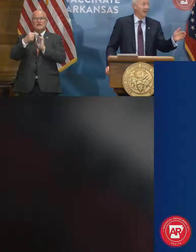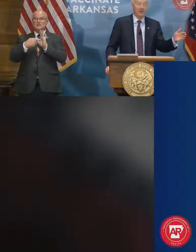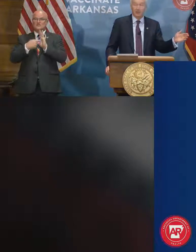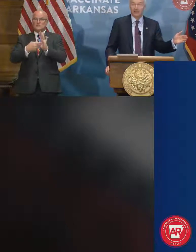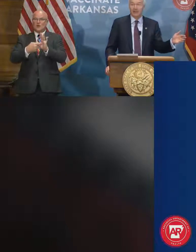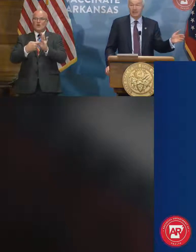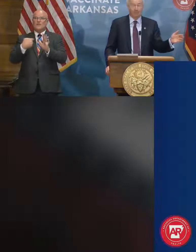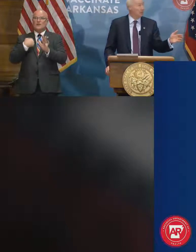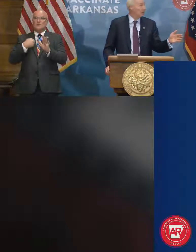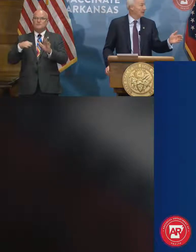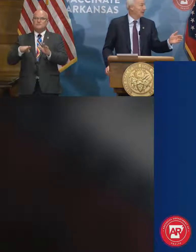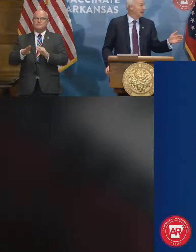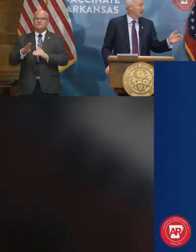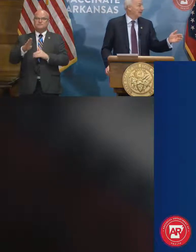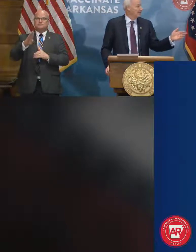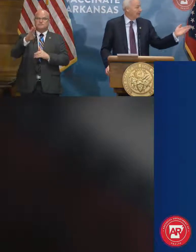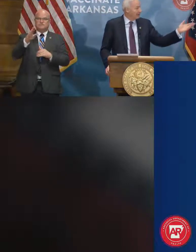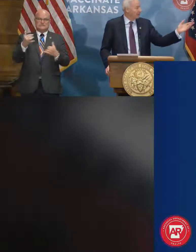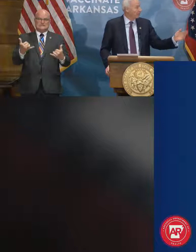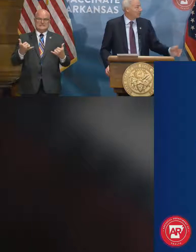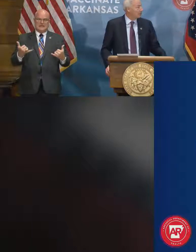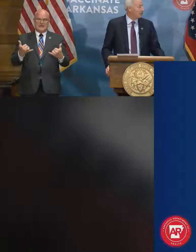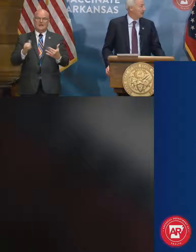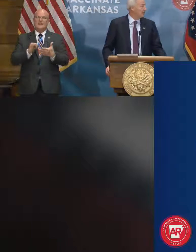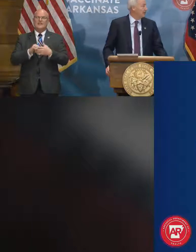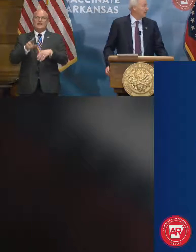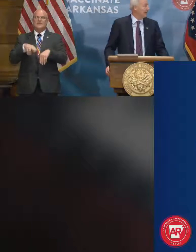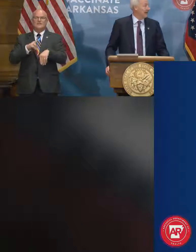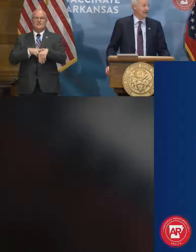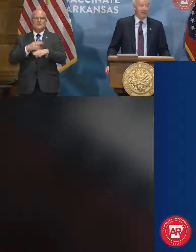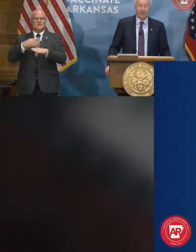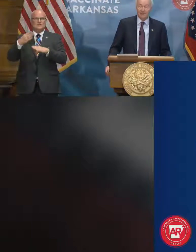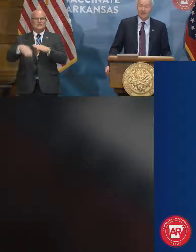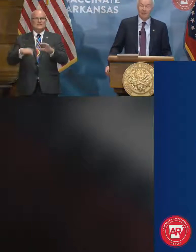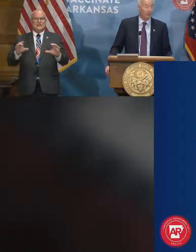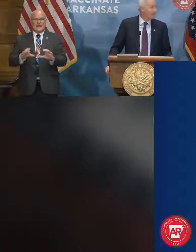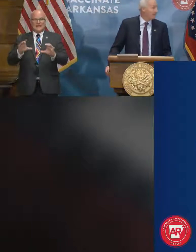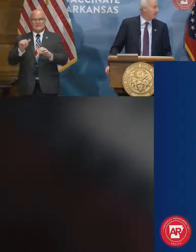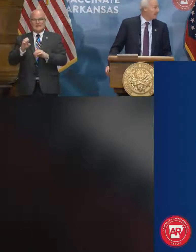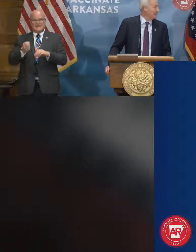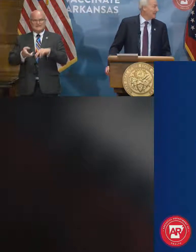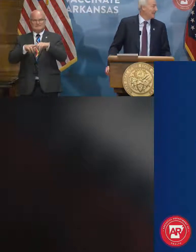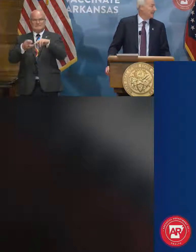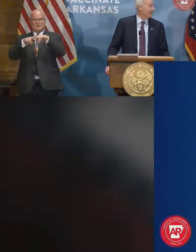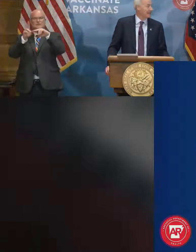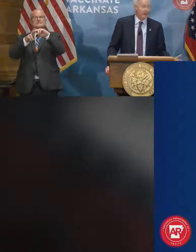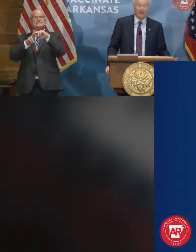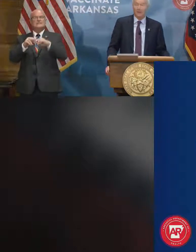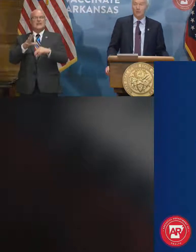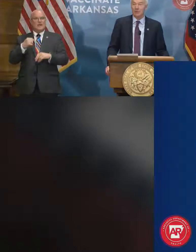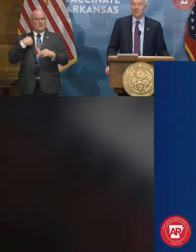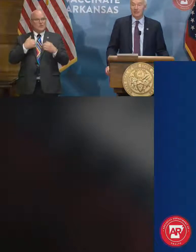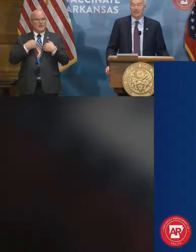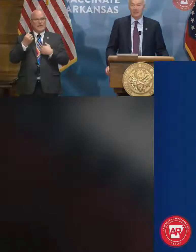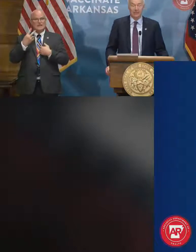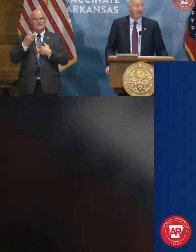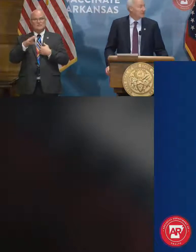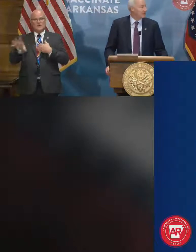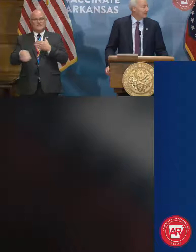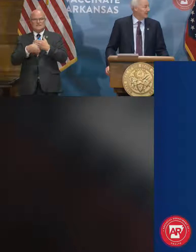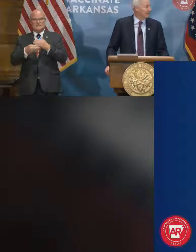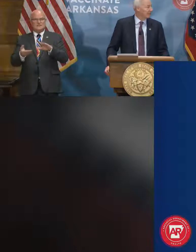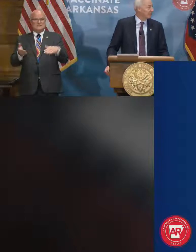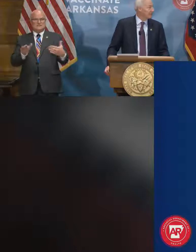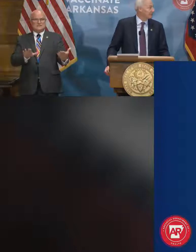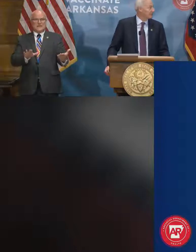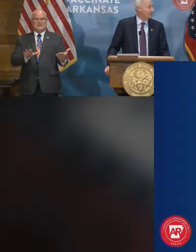are trending upward. That, of course, resulted in active cases going up, and we had 12 additional